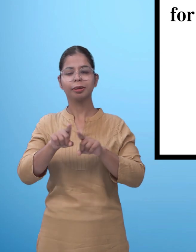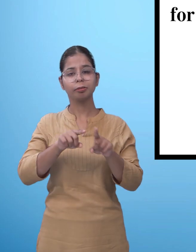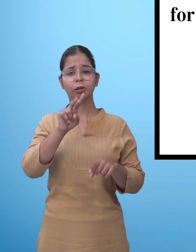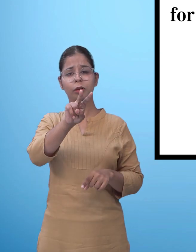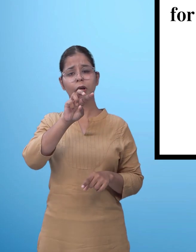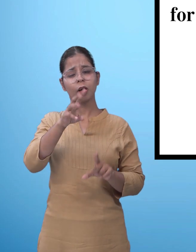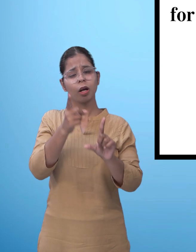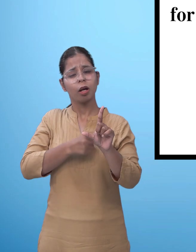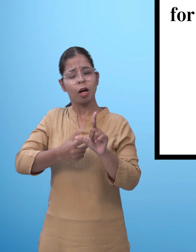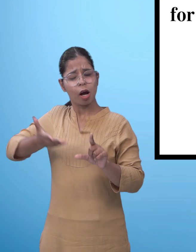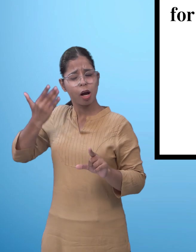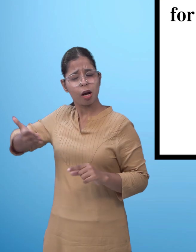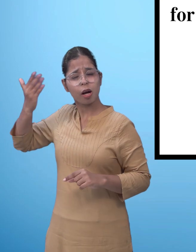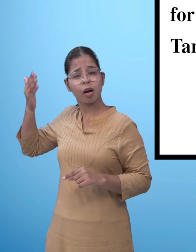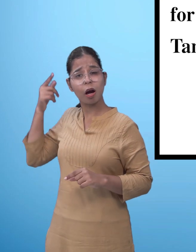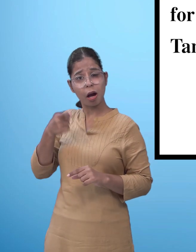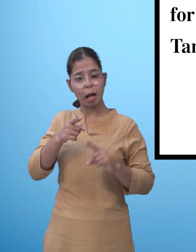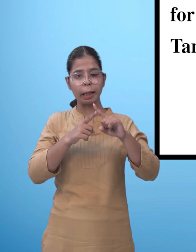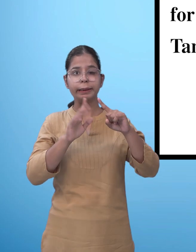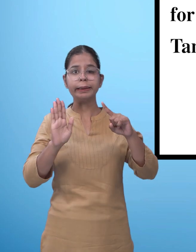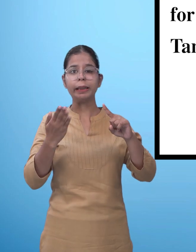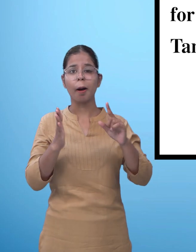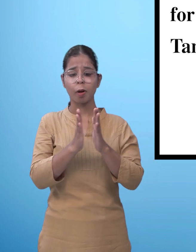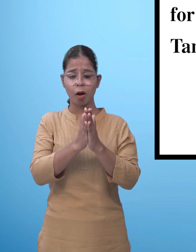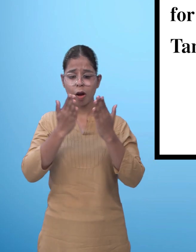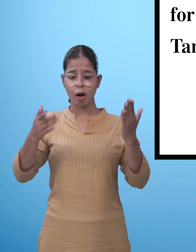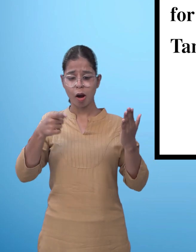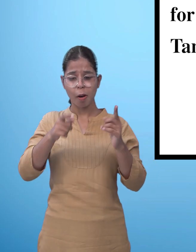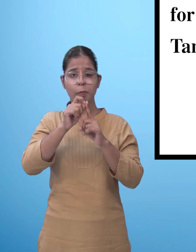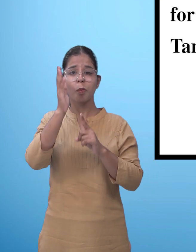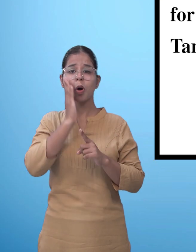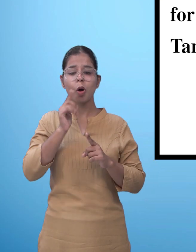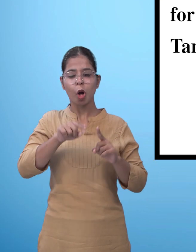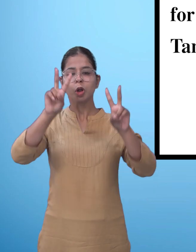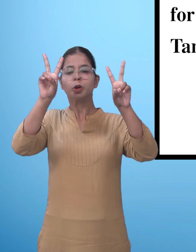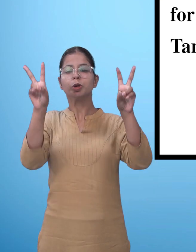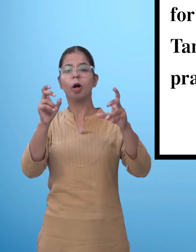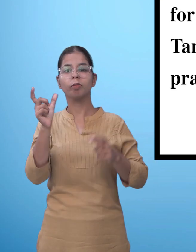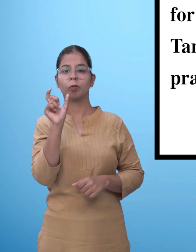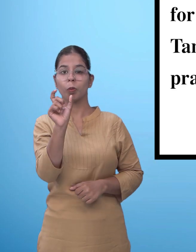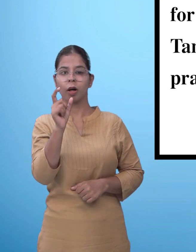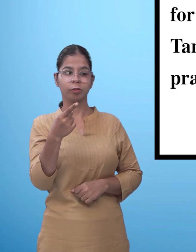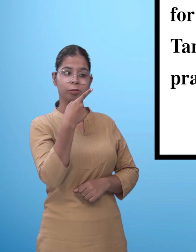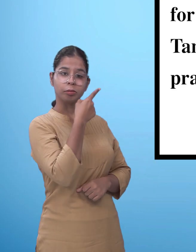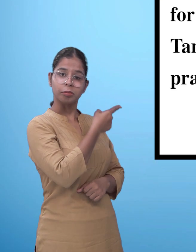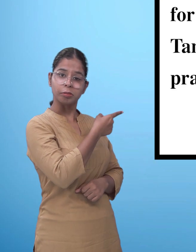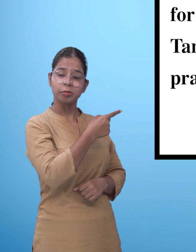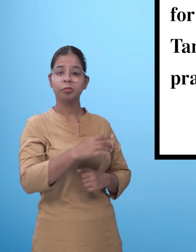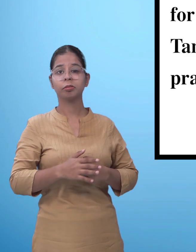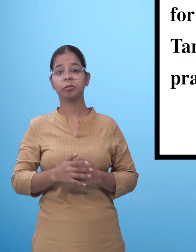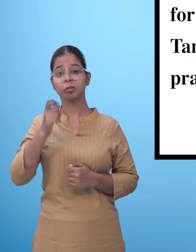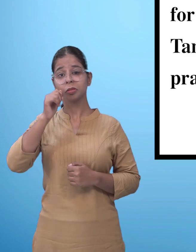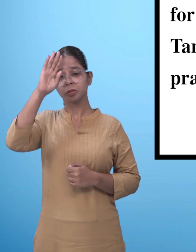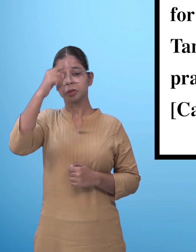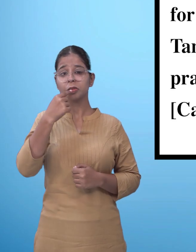For instance, a poem of ancient Tamil literature from about 2000 years ago praises a king whose name